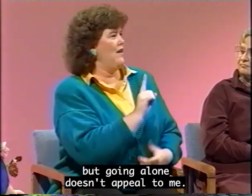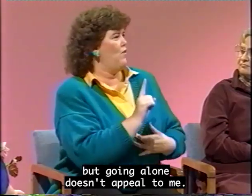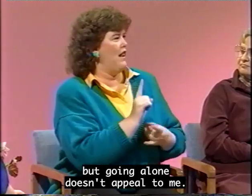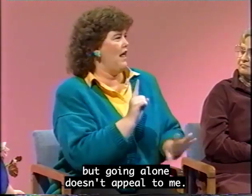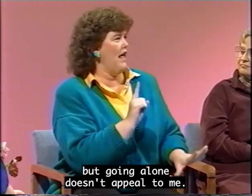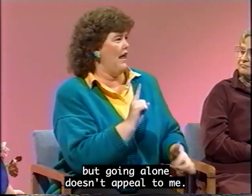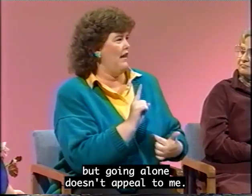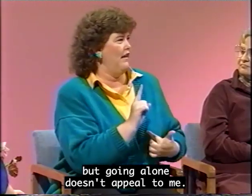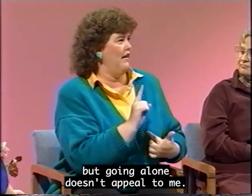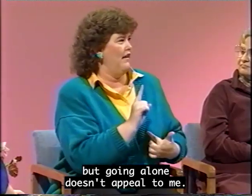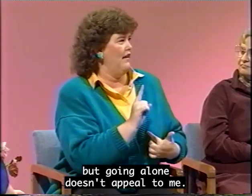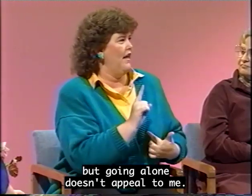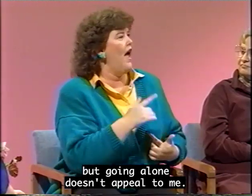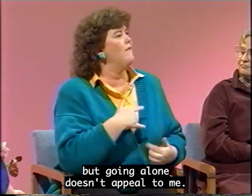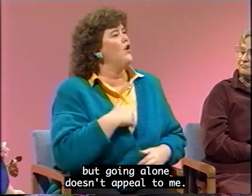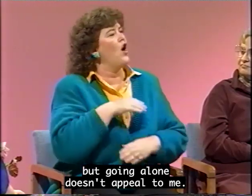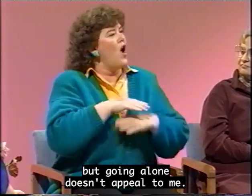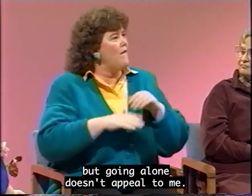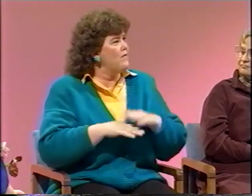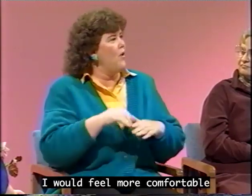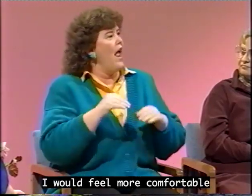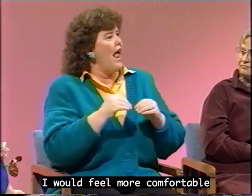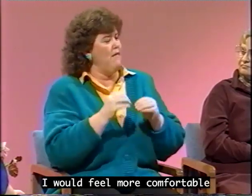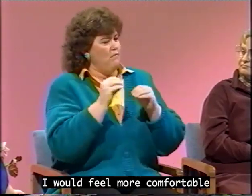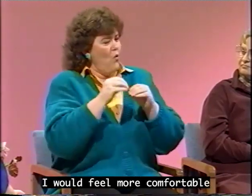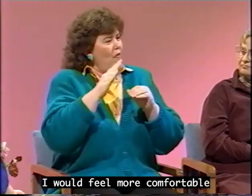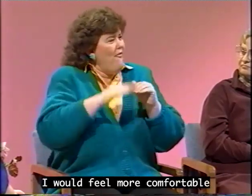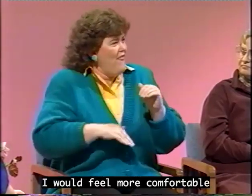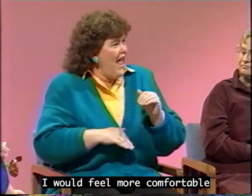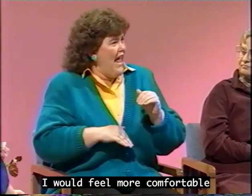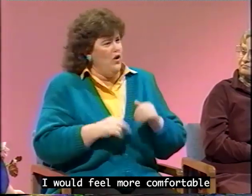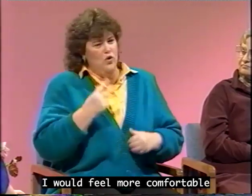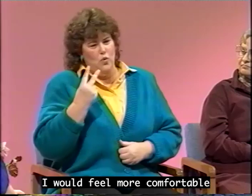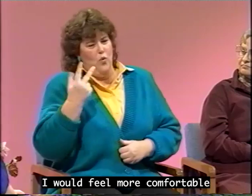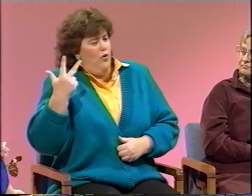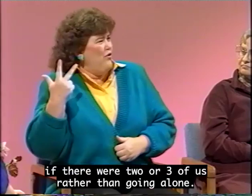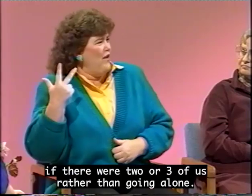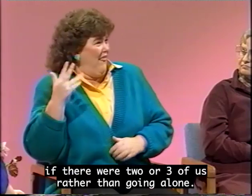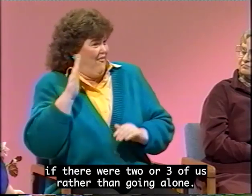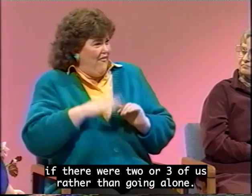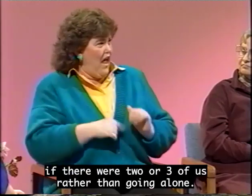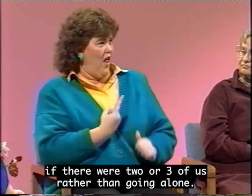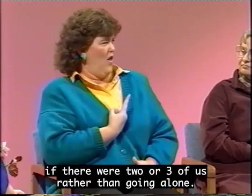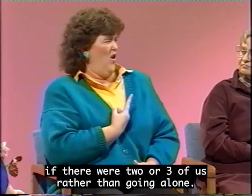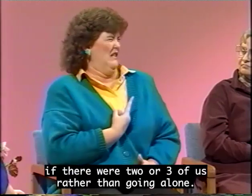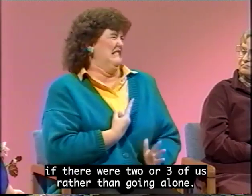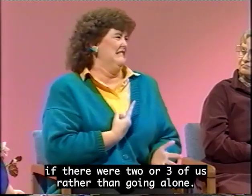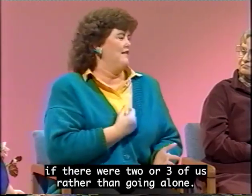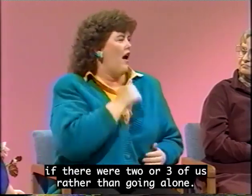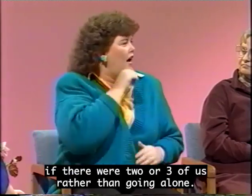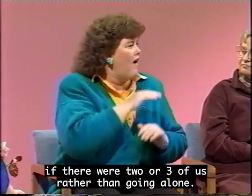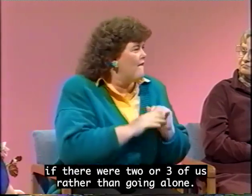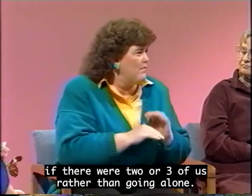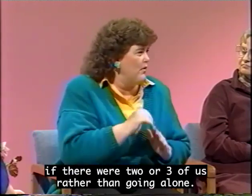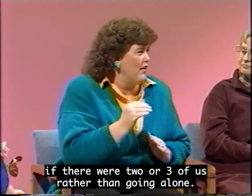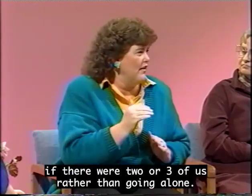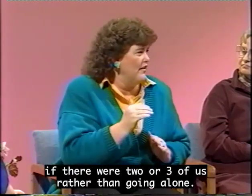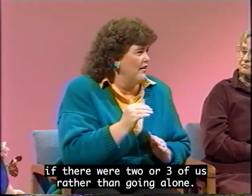going alone doesn't appeal to me. I would feel more comfortable if there were 2 or 3 of us rather than going alone.